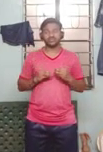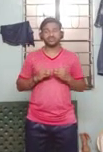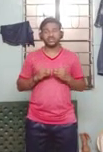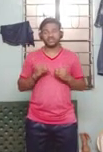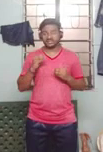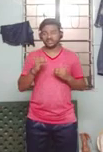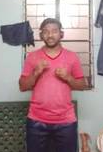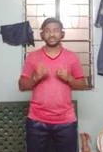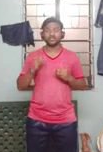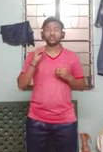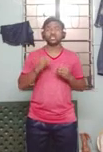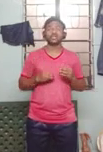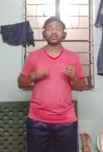of that destruction method. You cannot